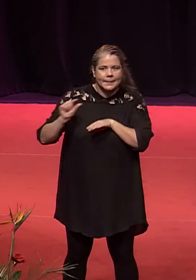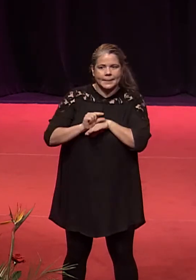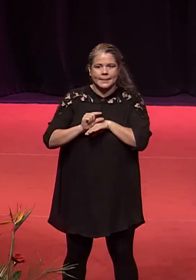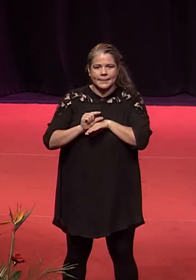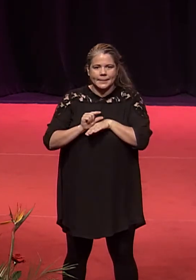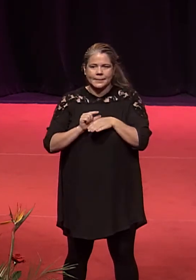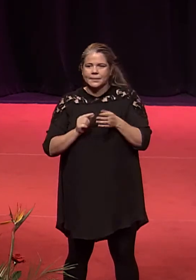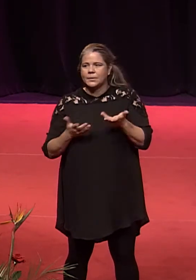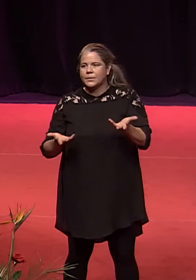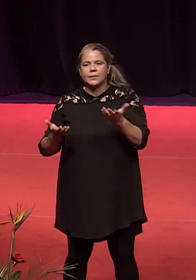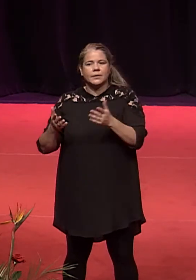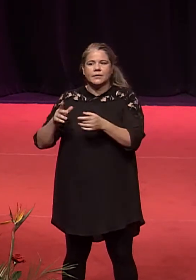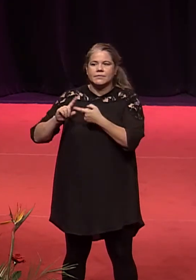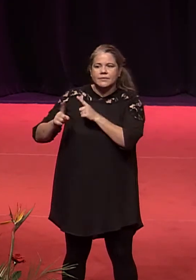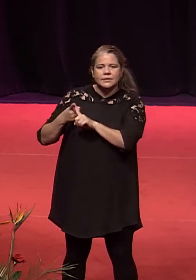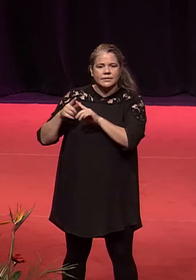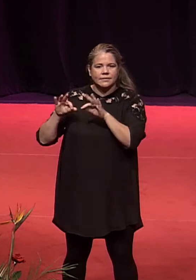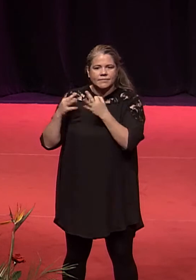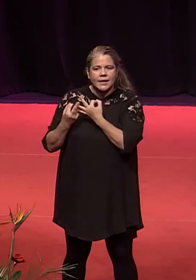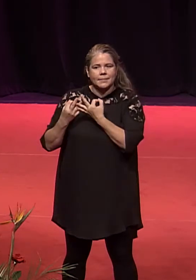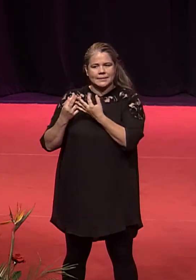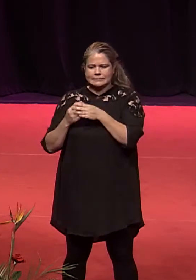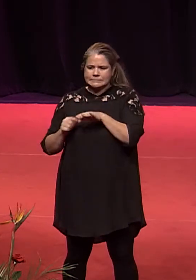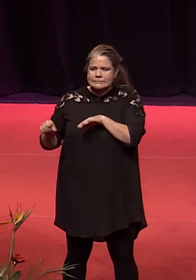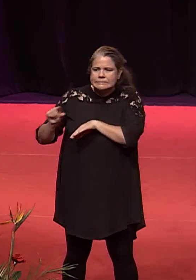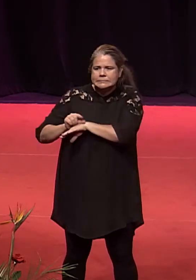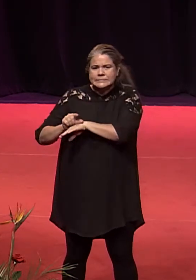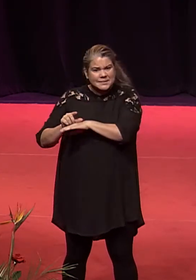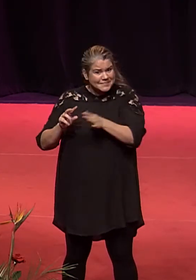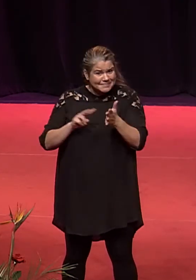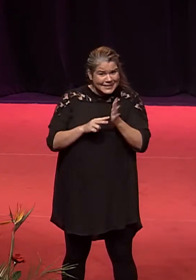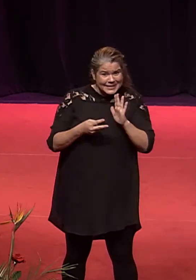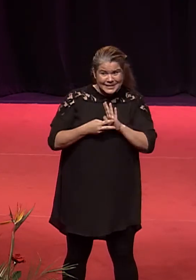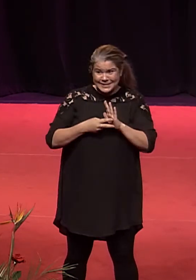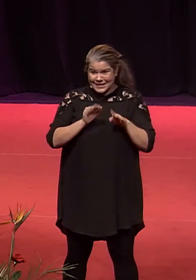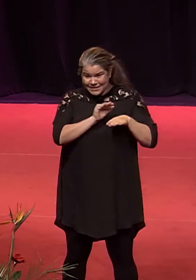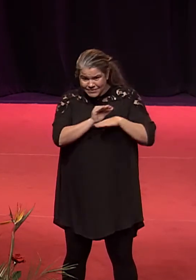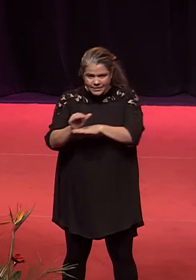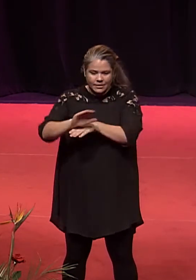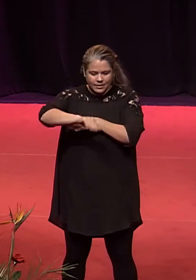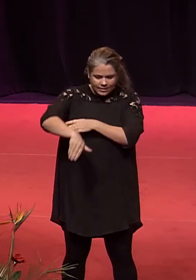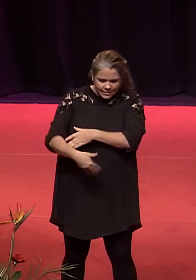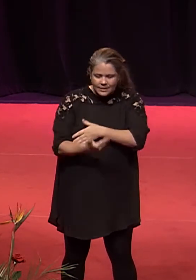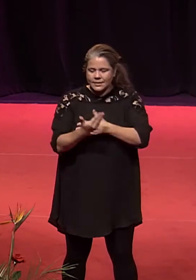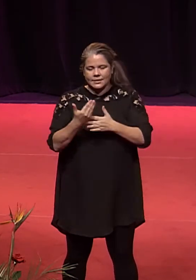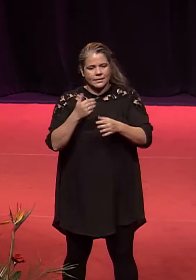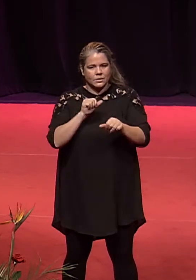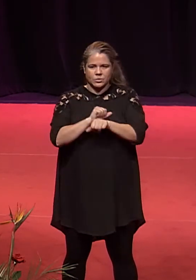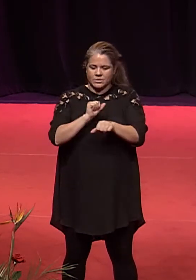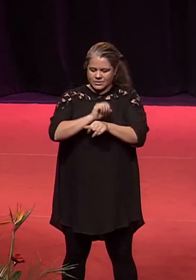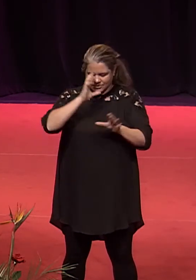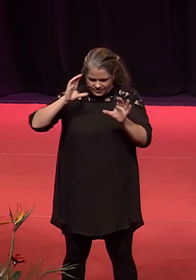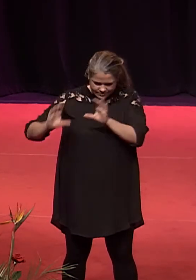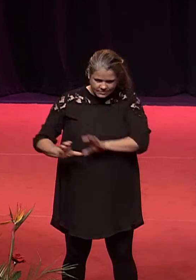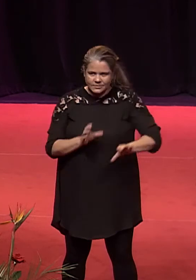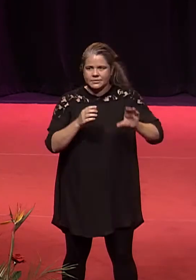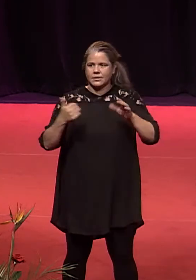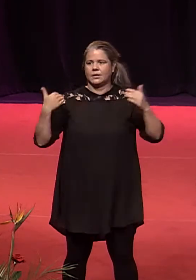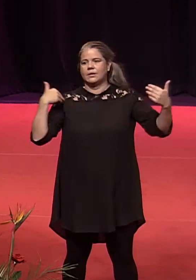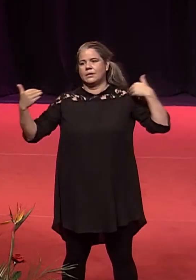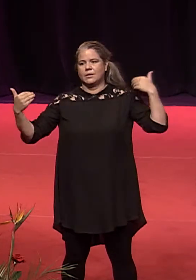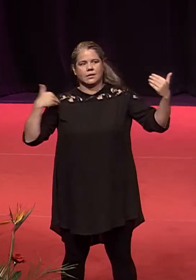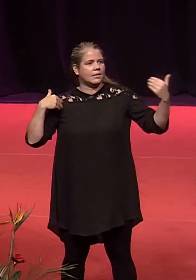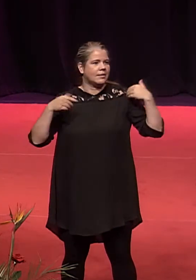well. That doesn't mean taking your work home with you every night. It doesn't mean always being on the clock or saying yes to every